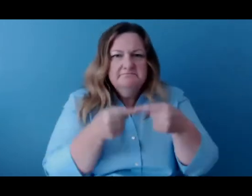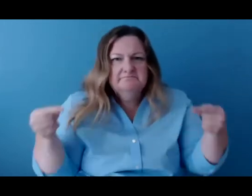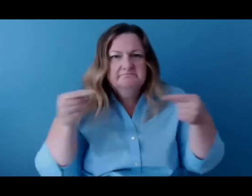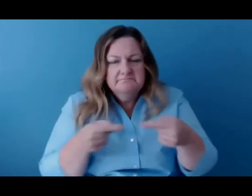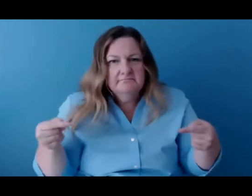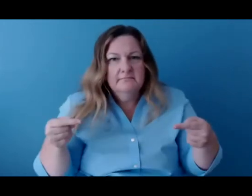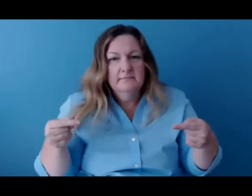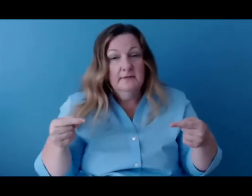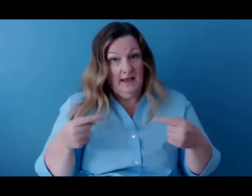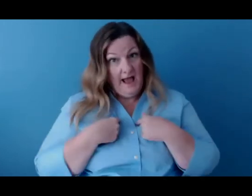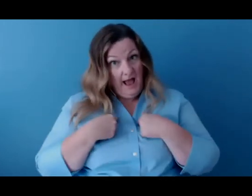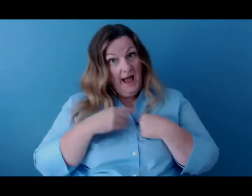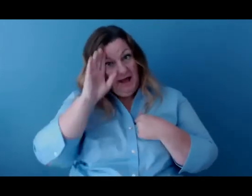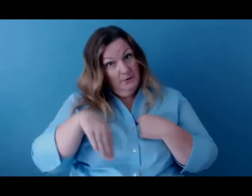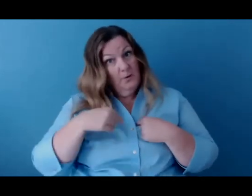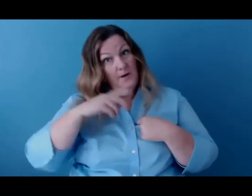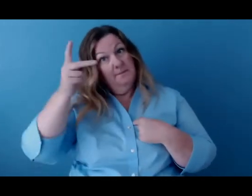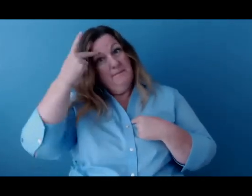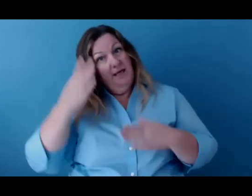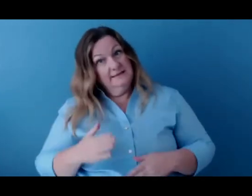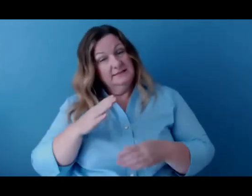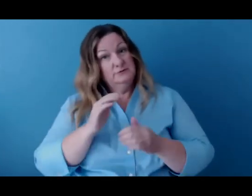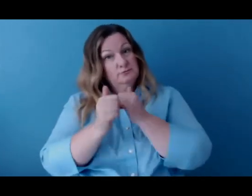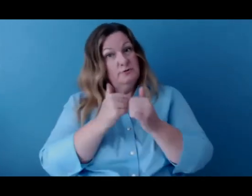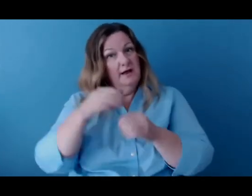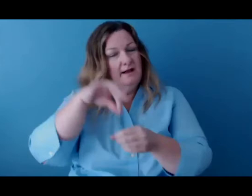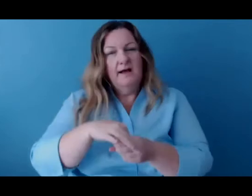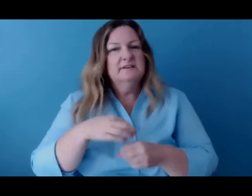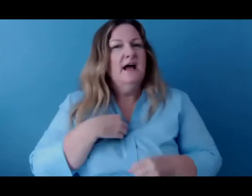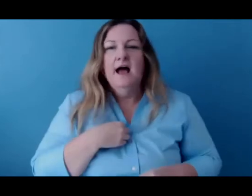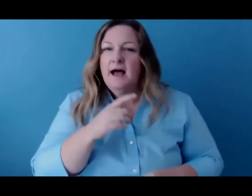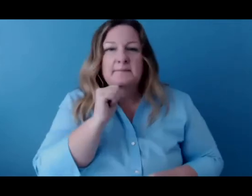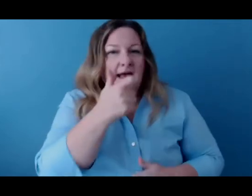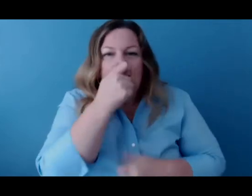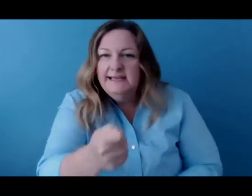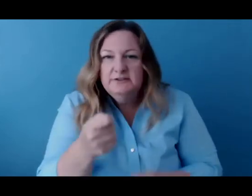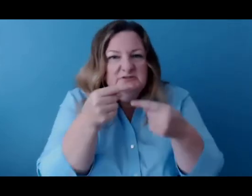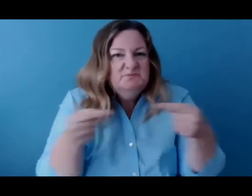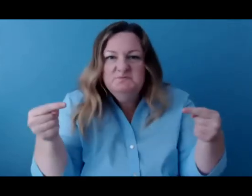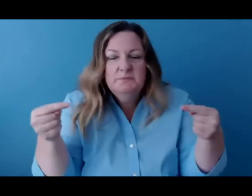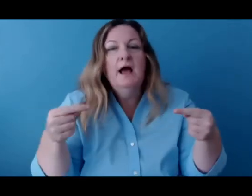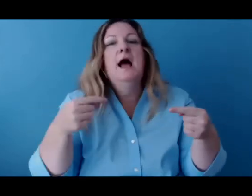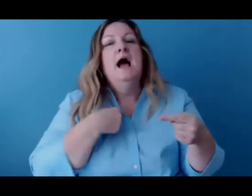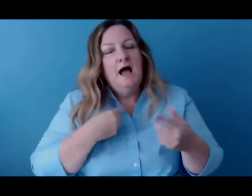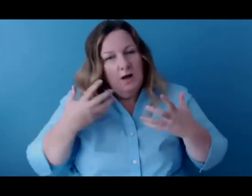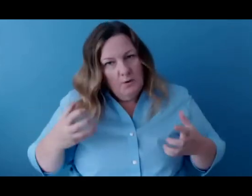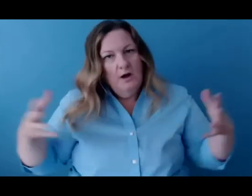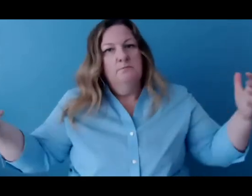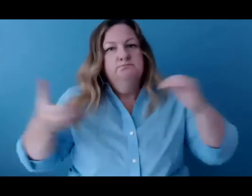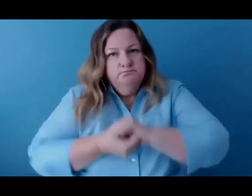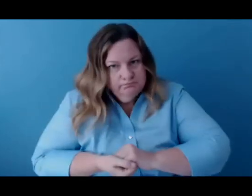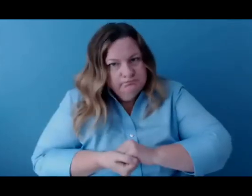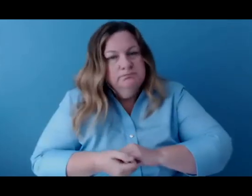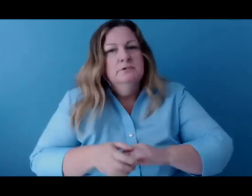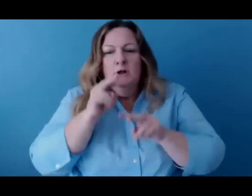for office, like that's not something that you're going to get from me. I'm going to be able to dig in and get to the details and the